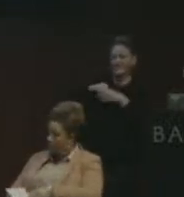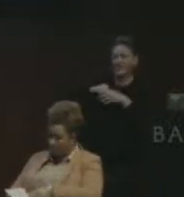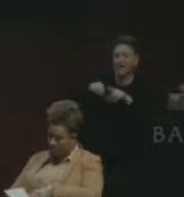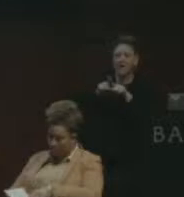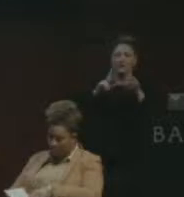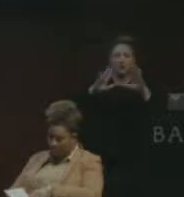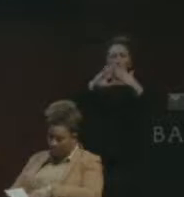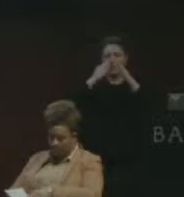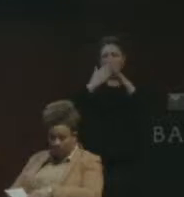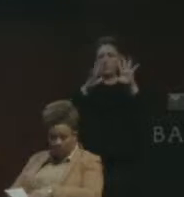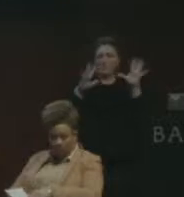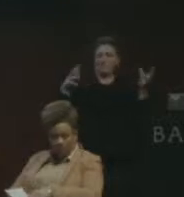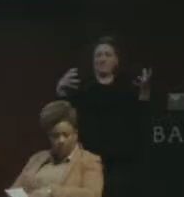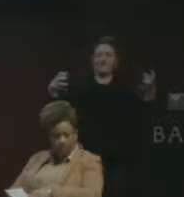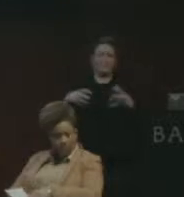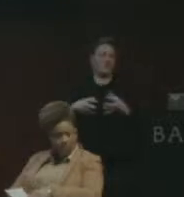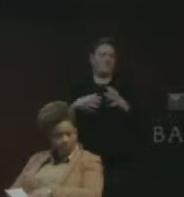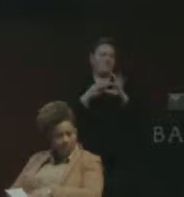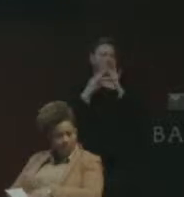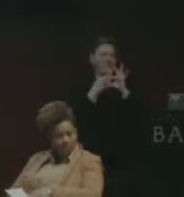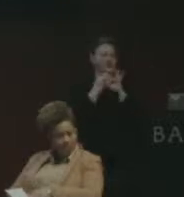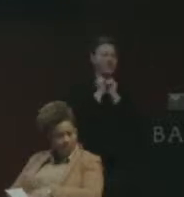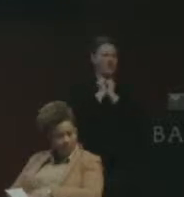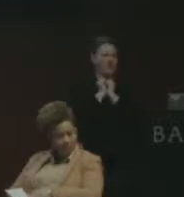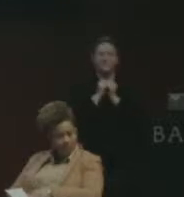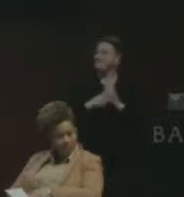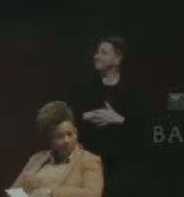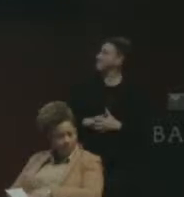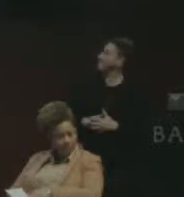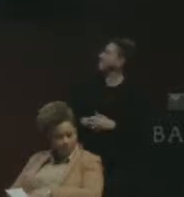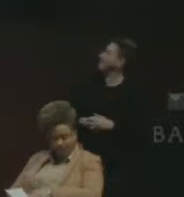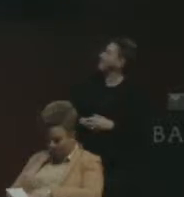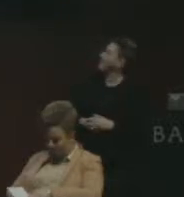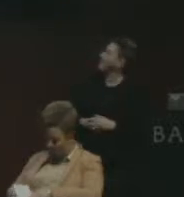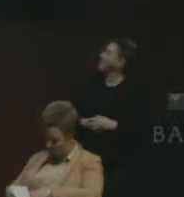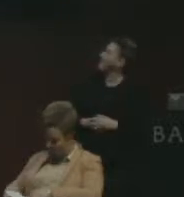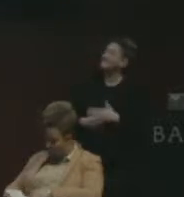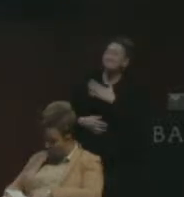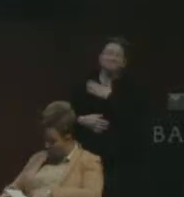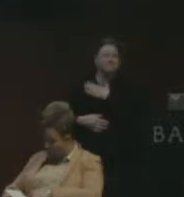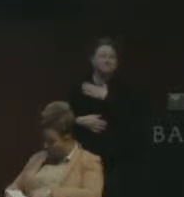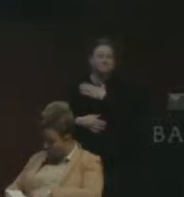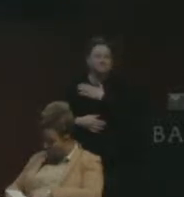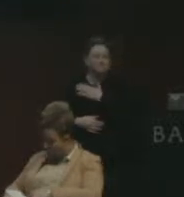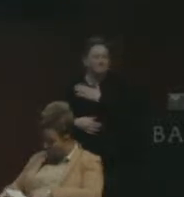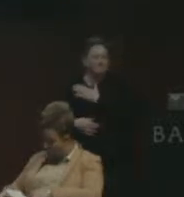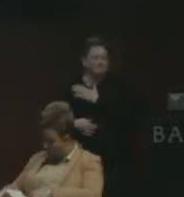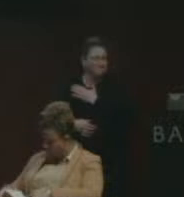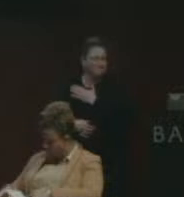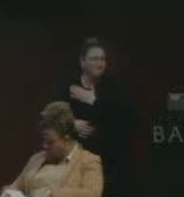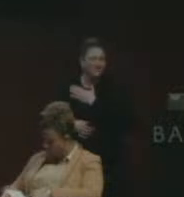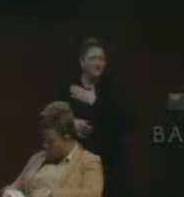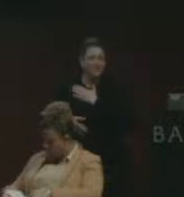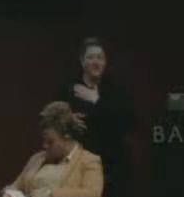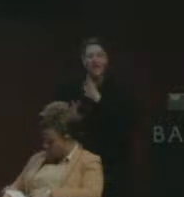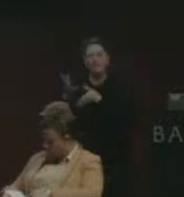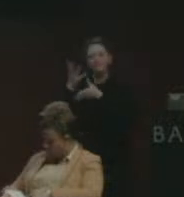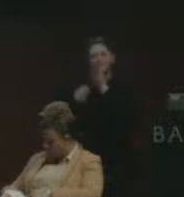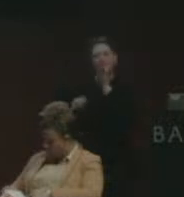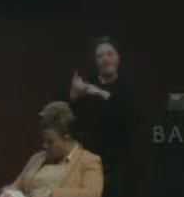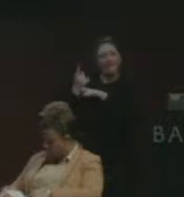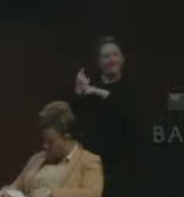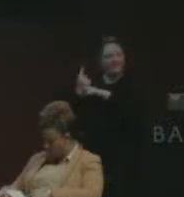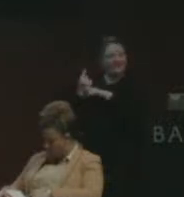the communities that we form among each other. So let me close with beloved Myrtle, who most unfortunately left us last